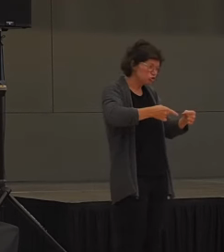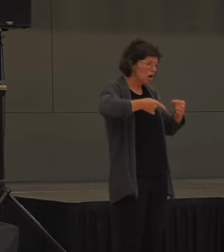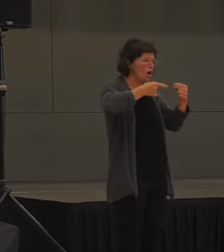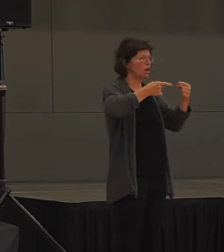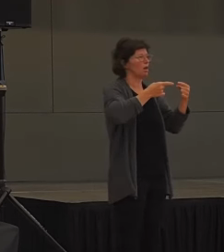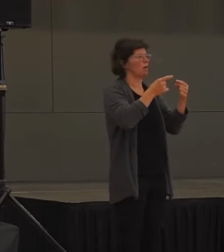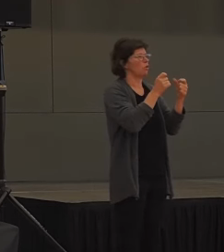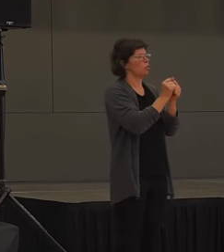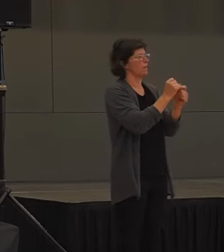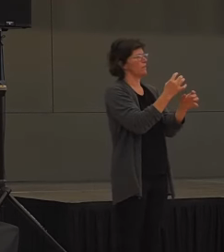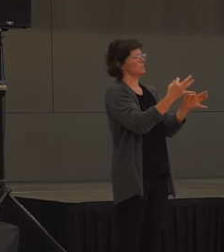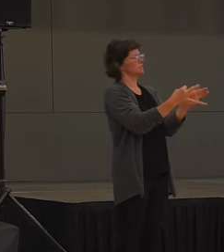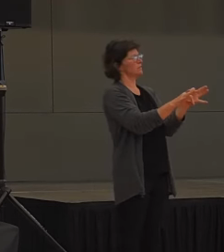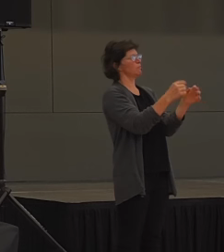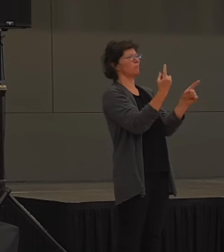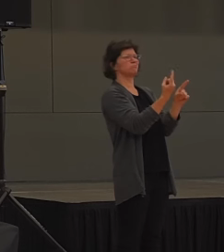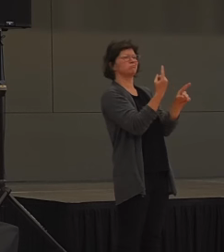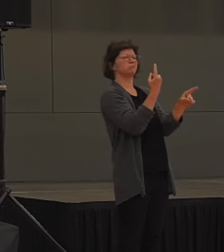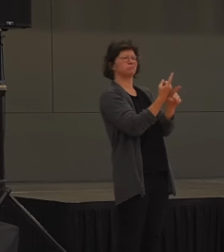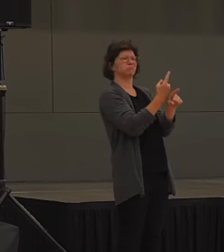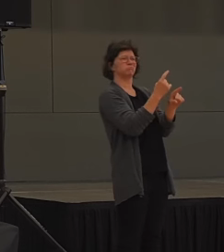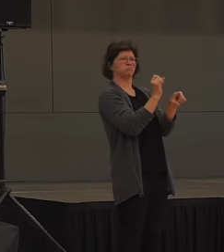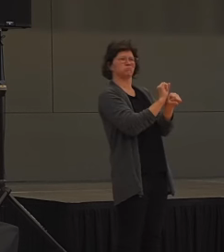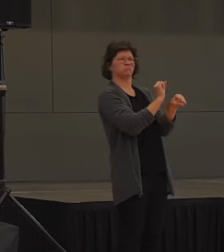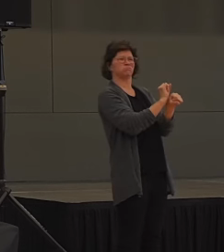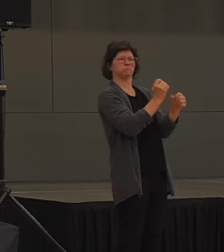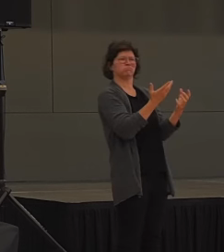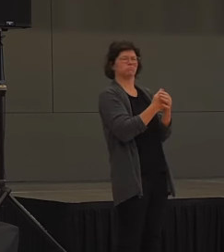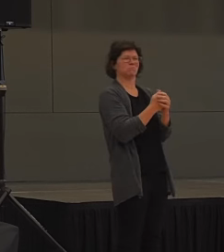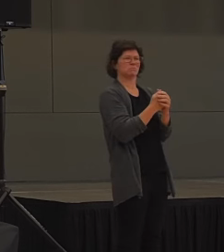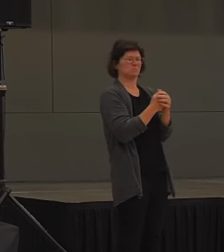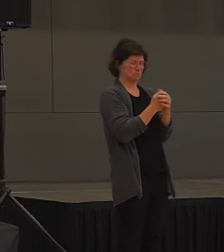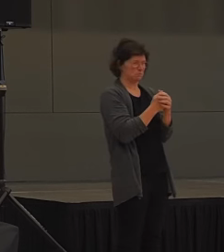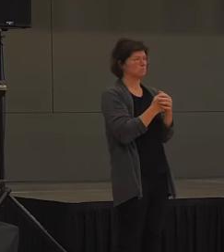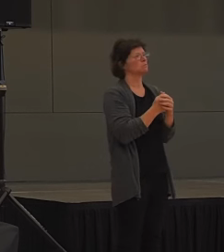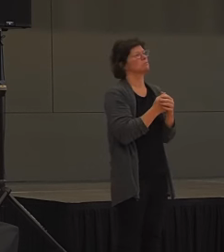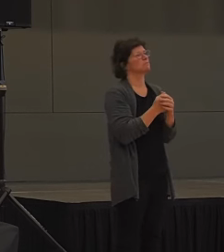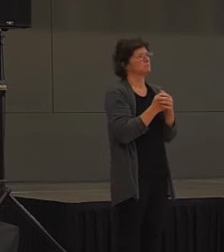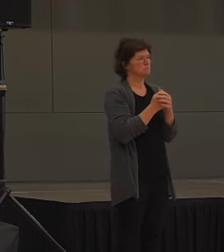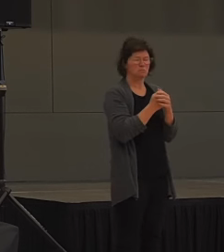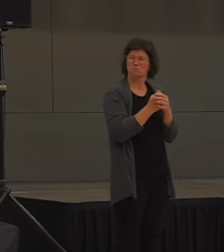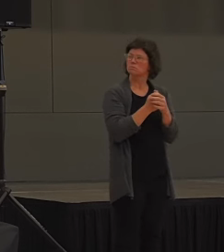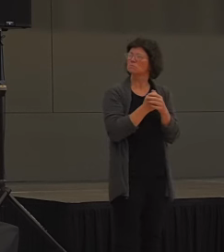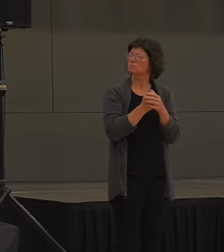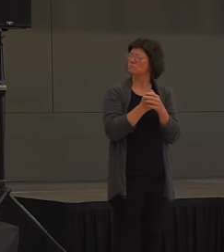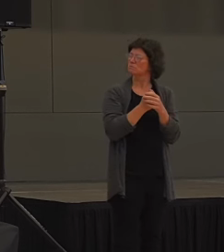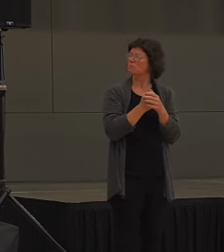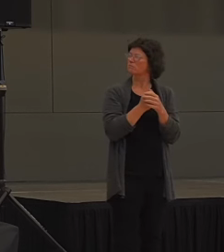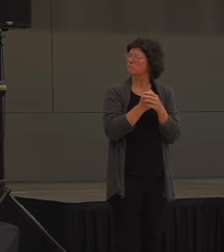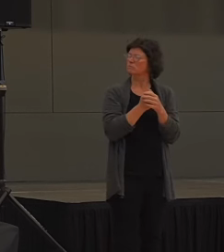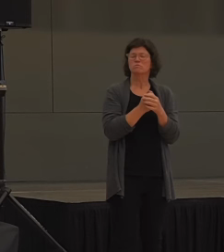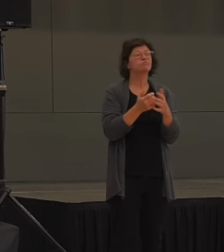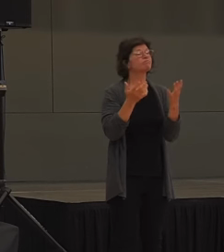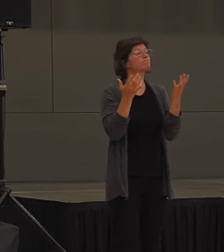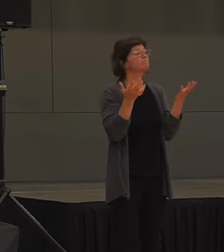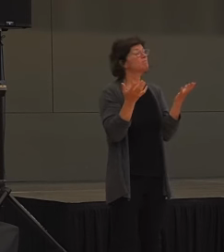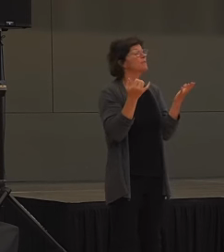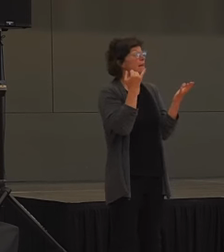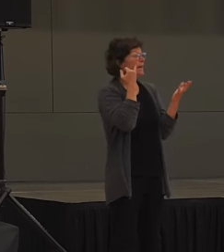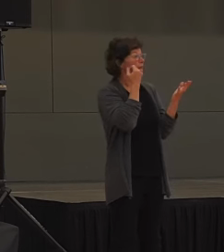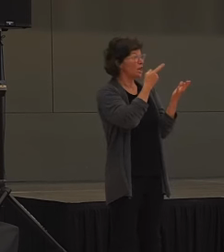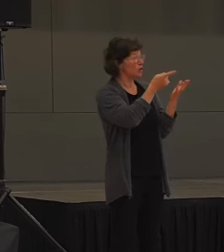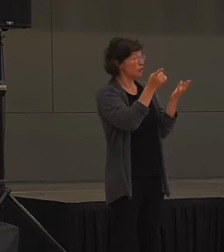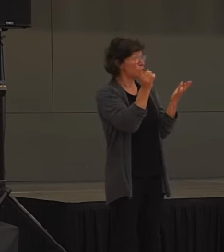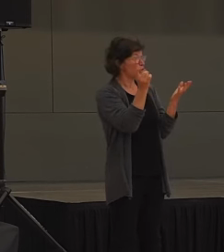how often it occurs and how much stress or anxiety it causes. So if